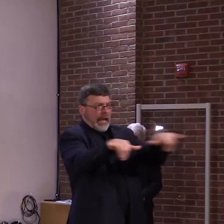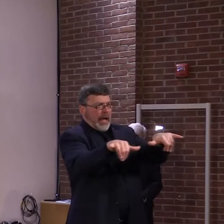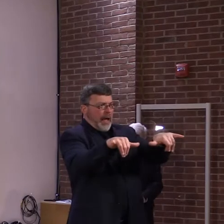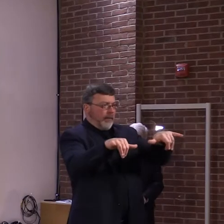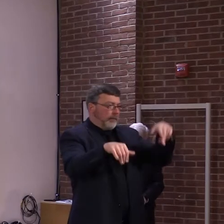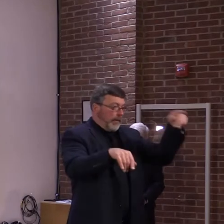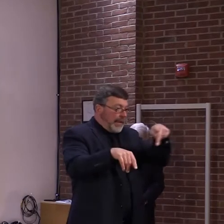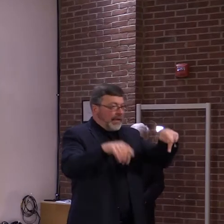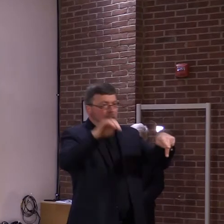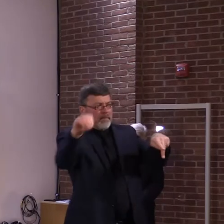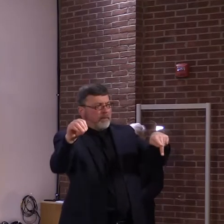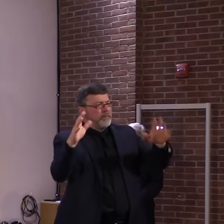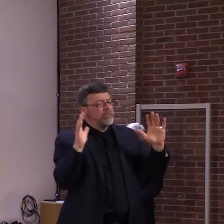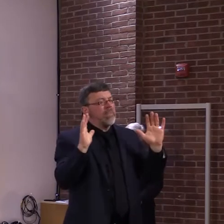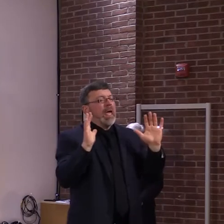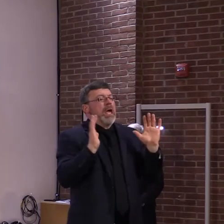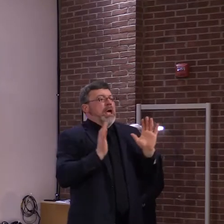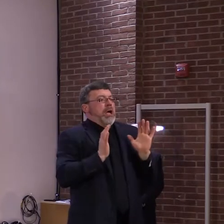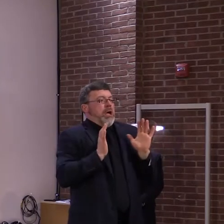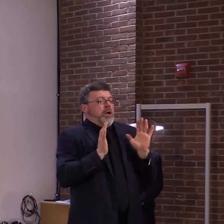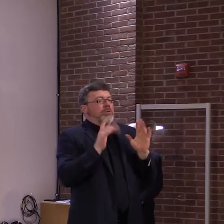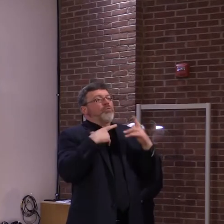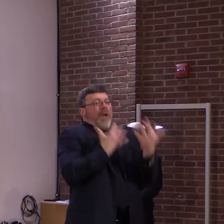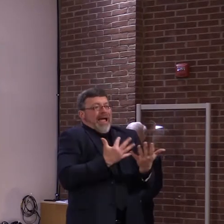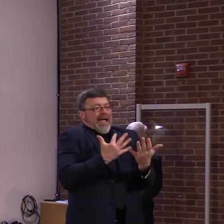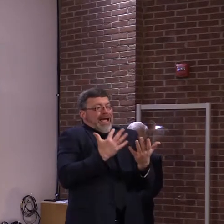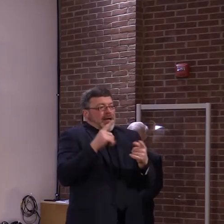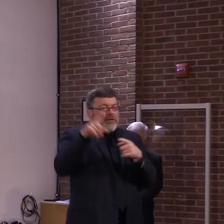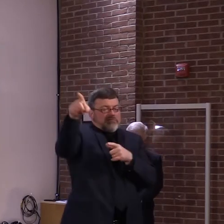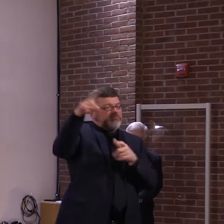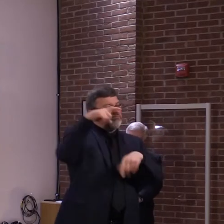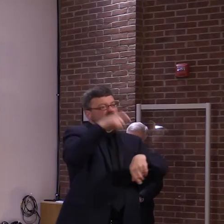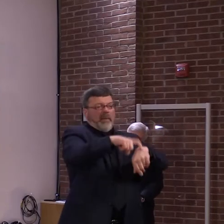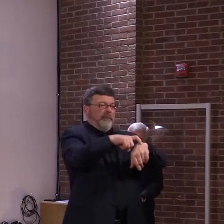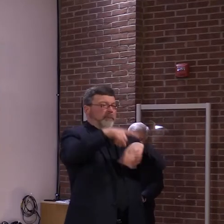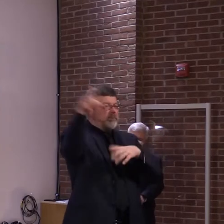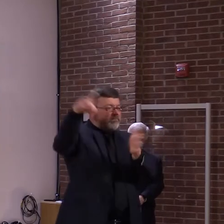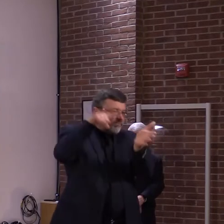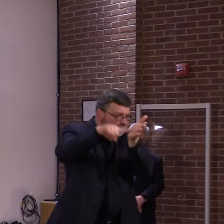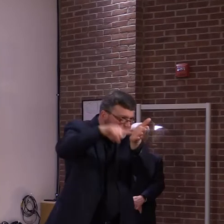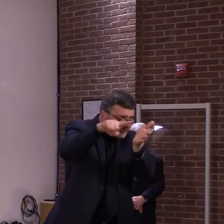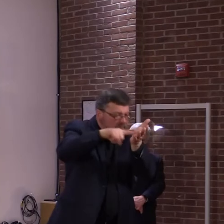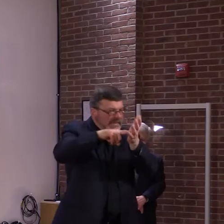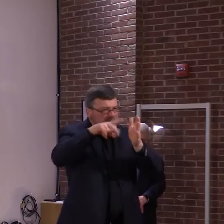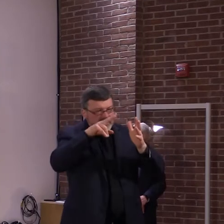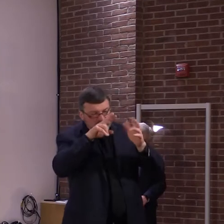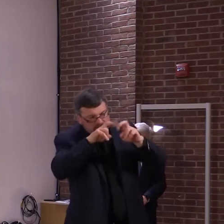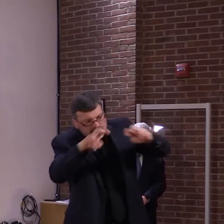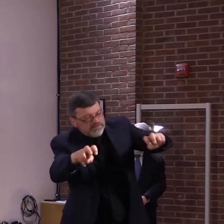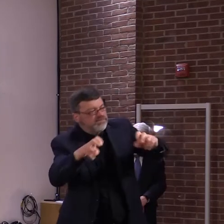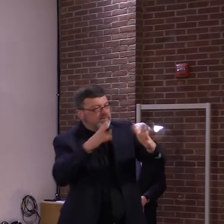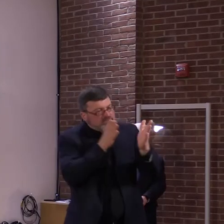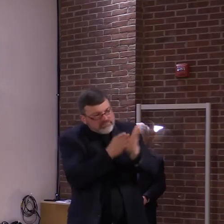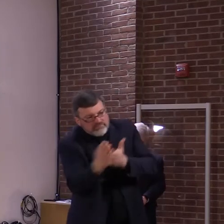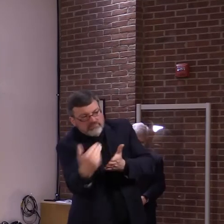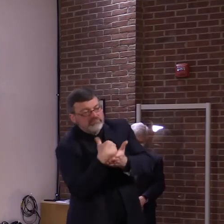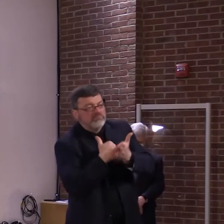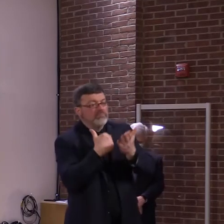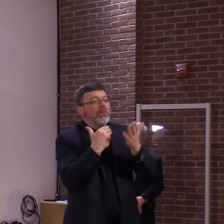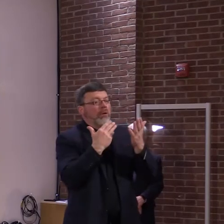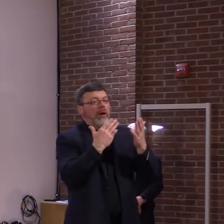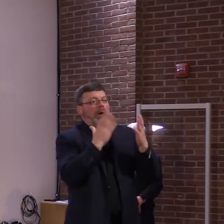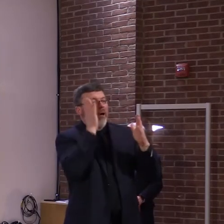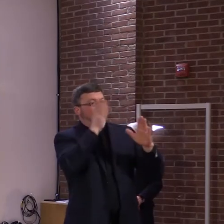for? We really need to wait for the science to inform us. But people are looking at this specifically because